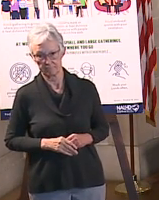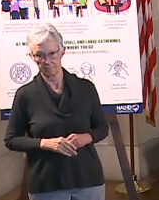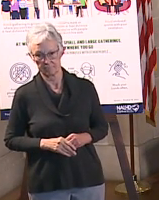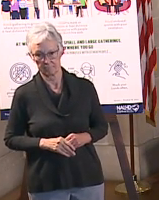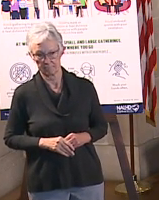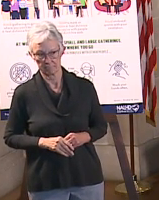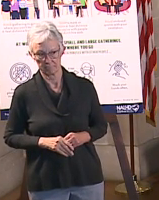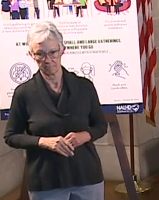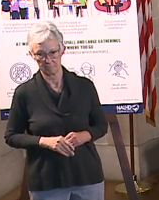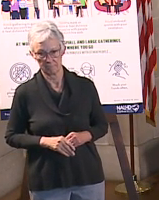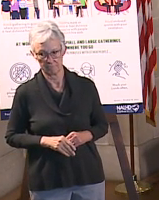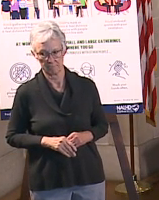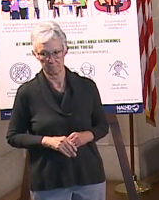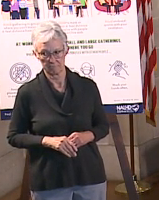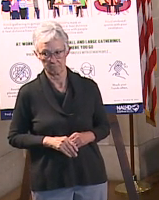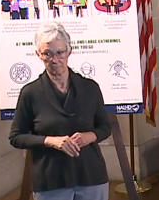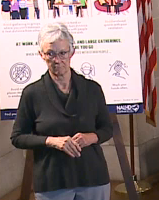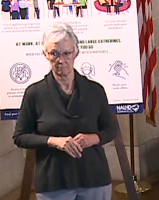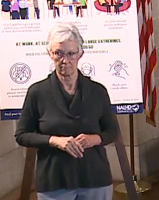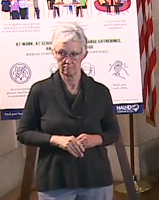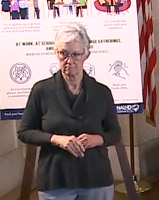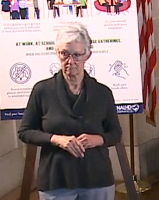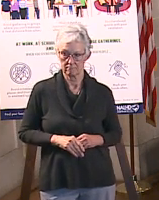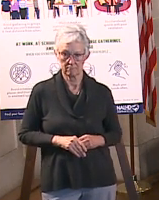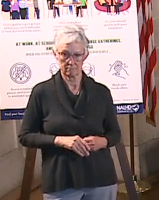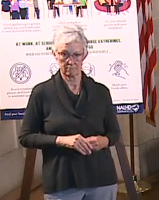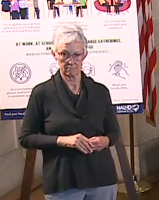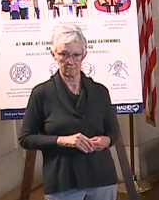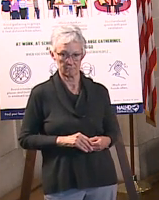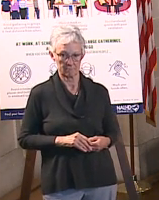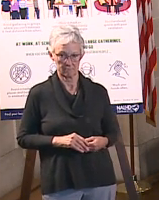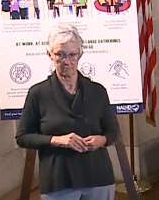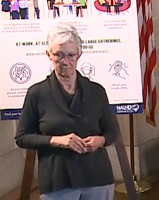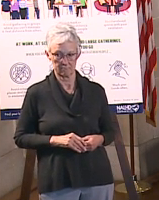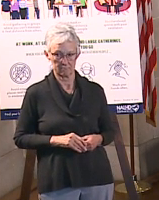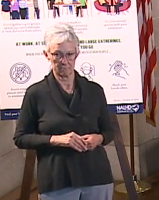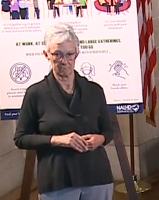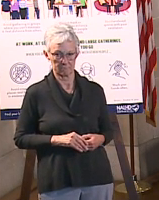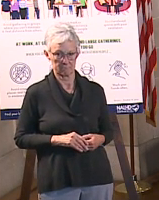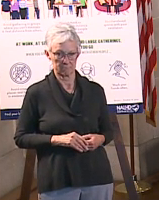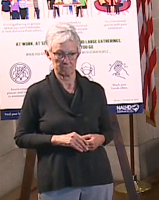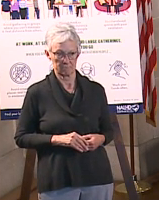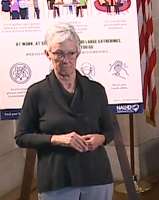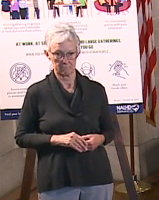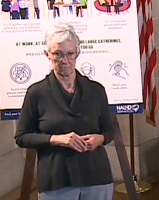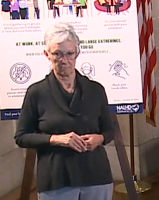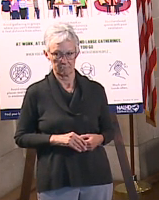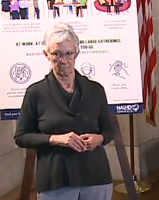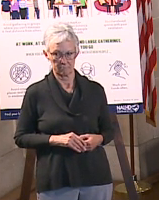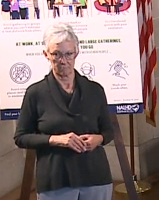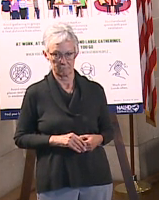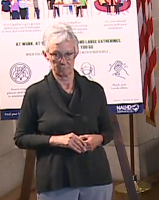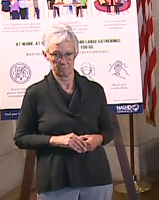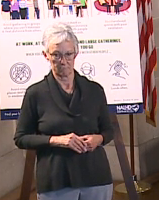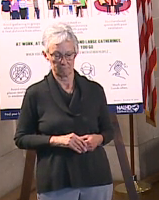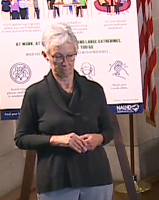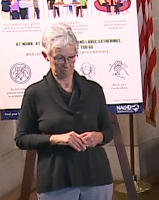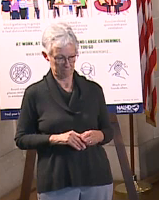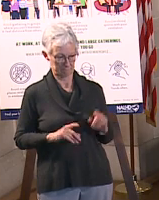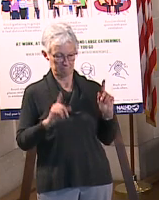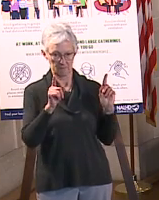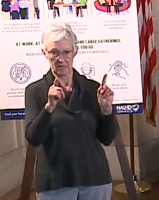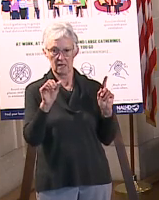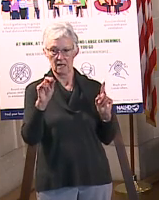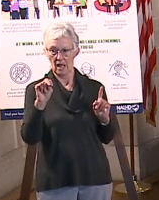to take the shot right now, can you go to the bottom of the stack, or can hey, reapply and get it real quickly?